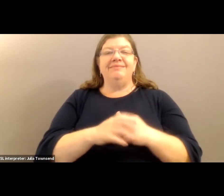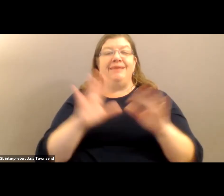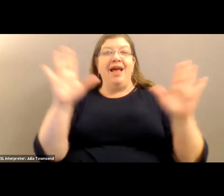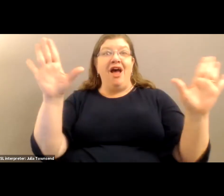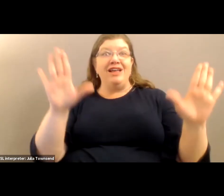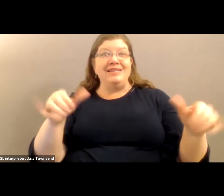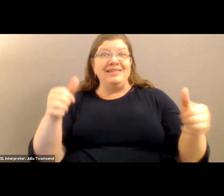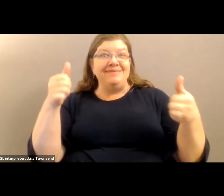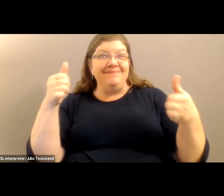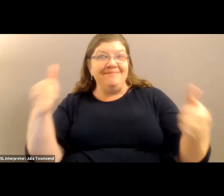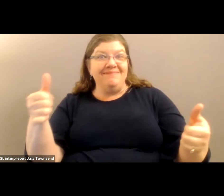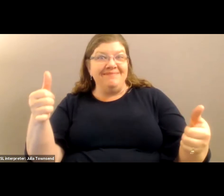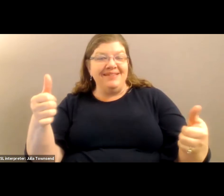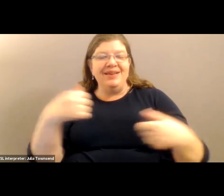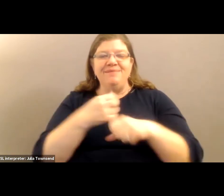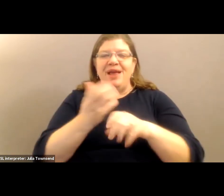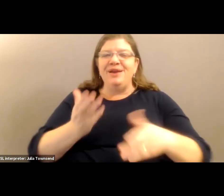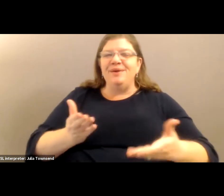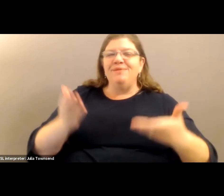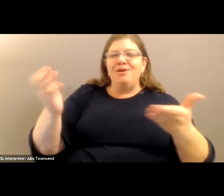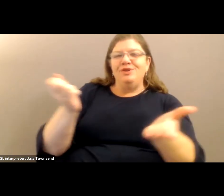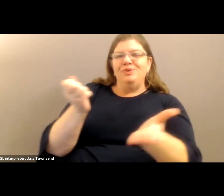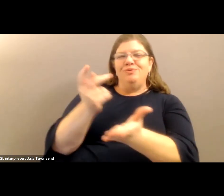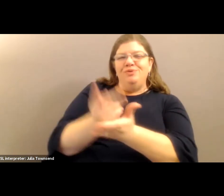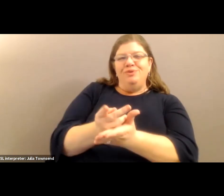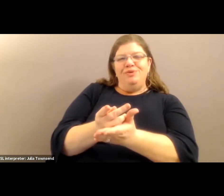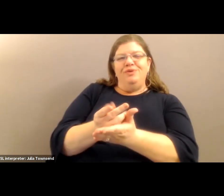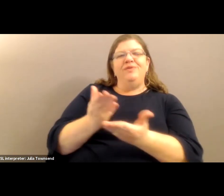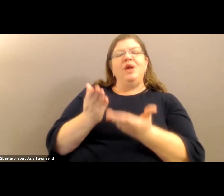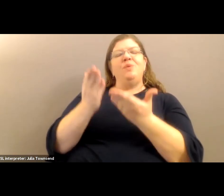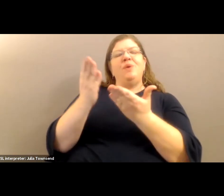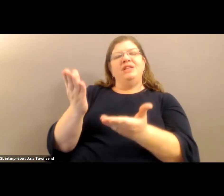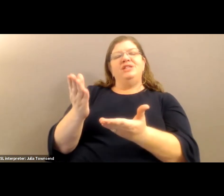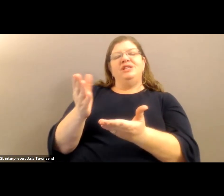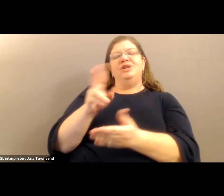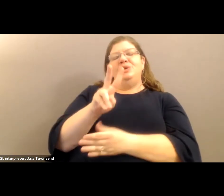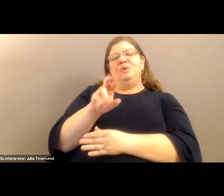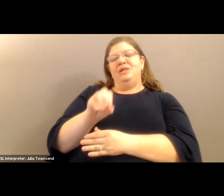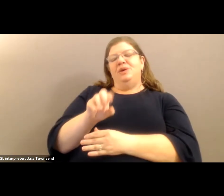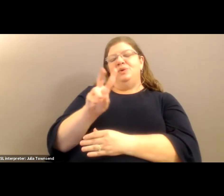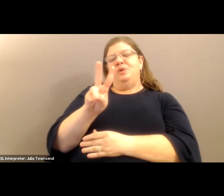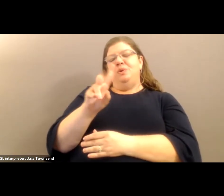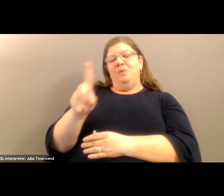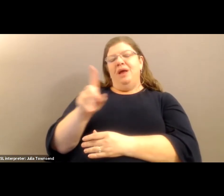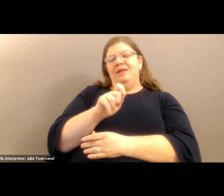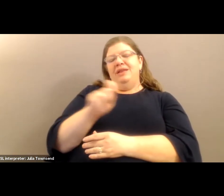Awesome. Okay, I'd like to make a motion to approve resolution number